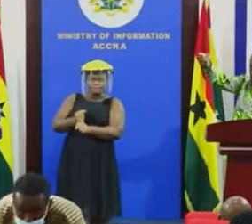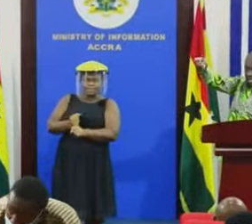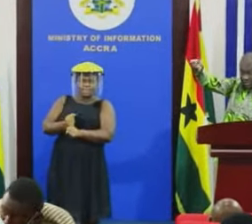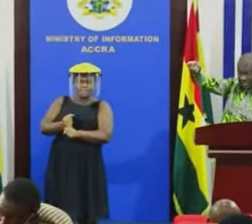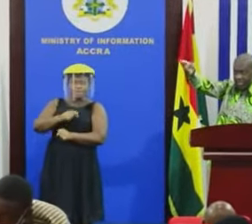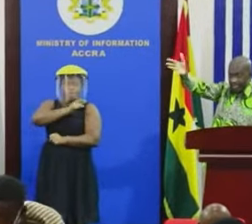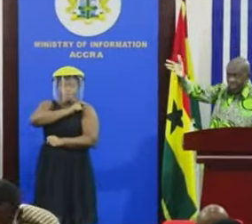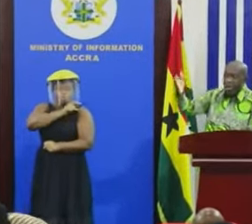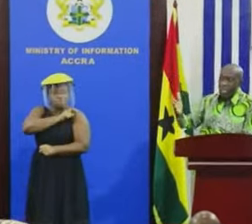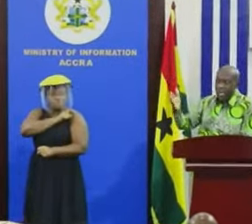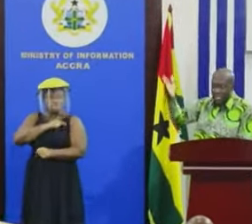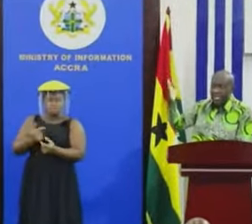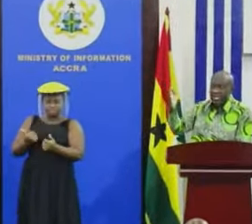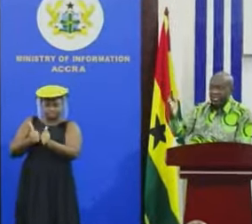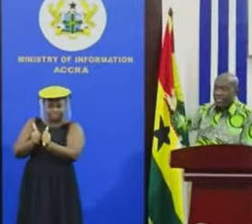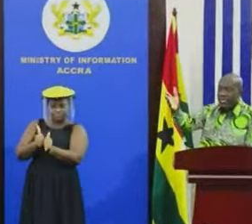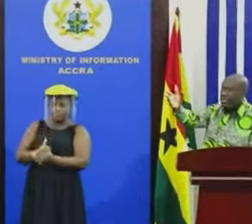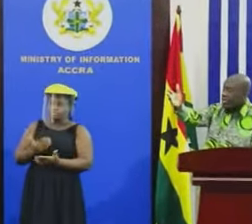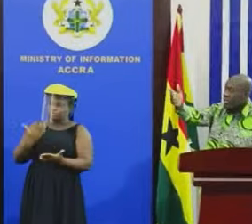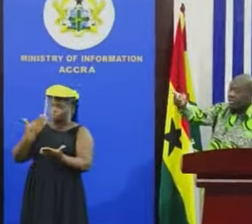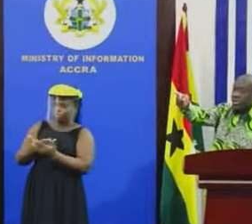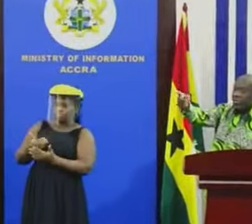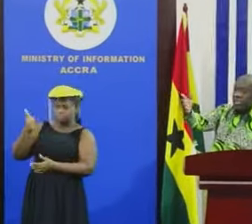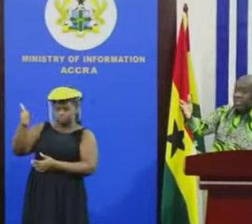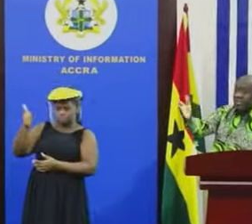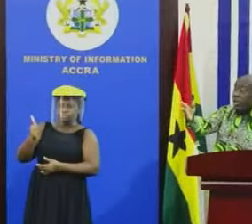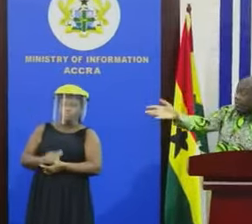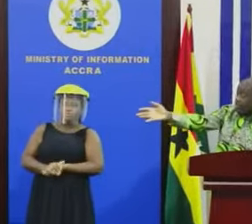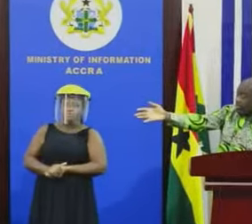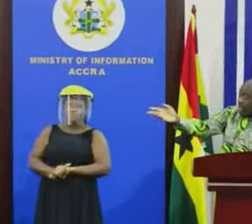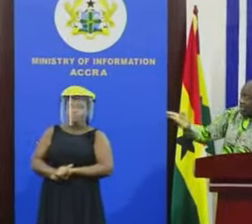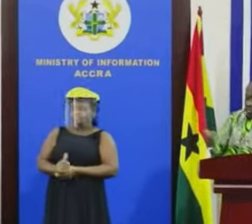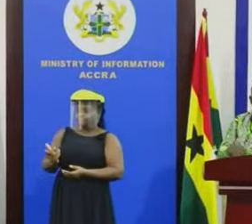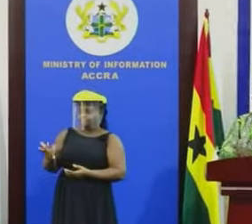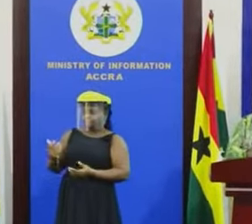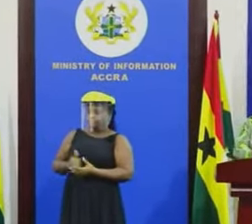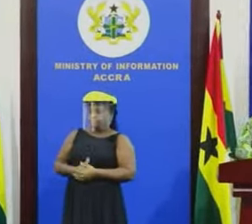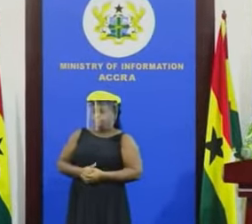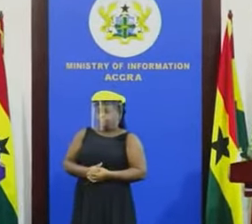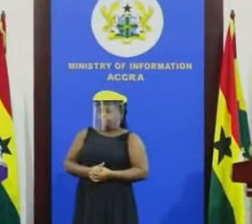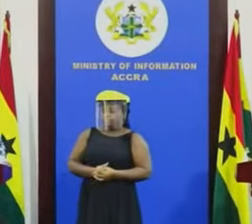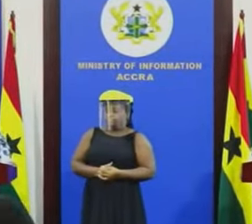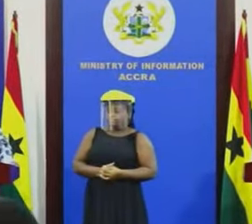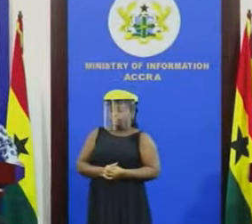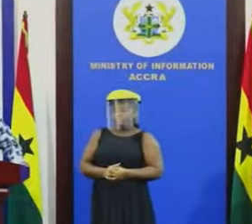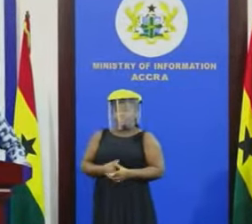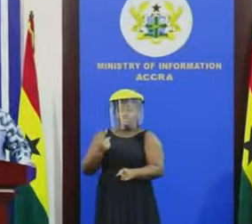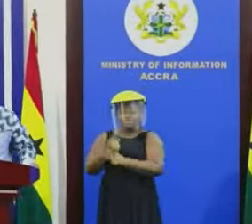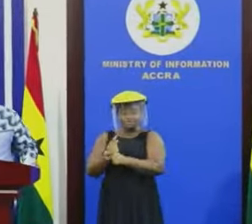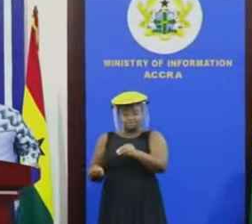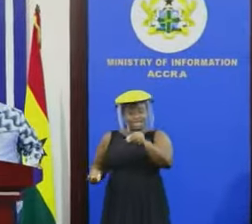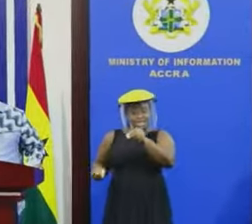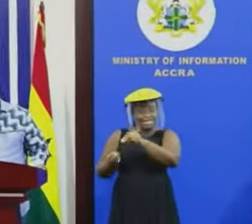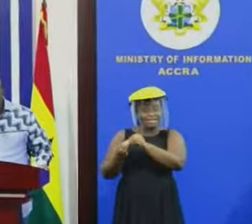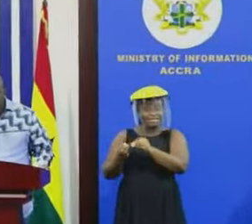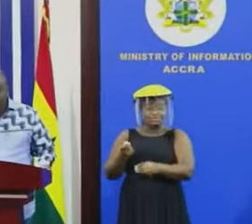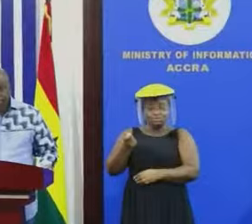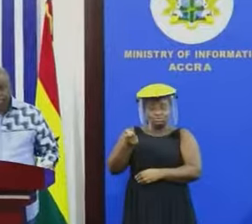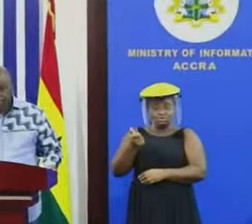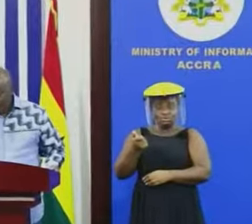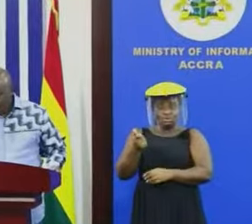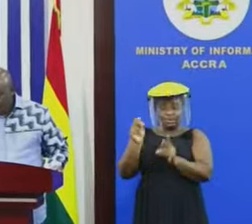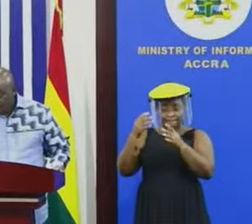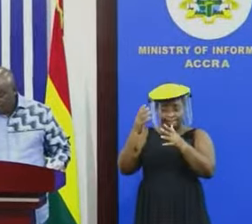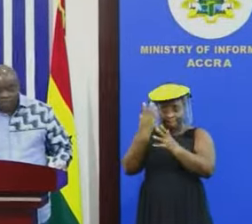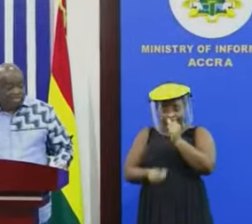Police, and then let's get a follow-up on it. I think it's a very solid thing. We have to get a follow-up. Chief, so back to you. Just to add a little to what he said regarding the missing